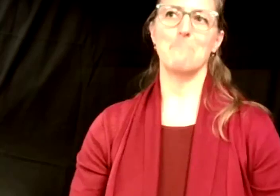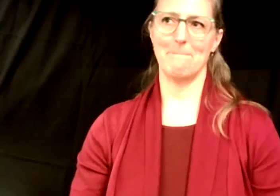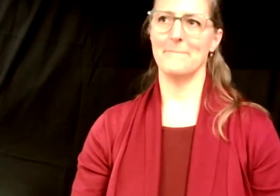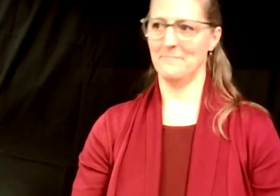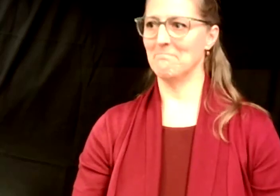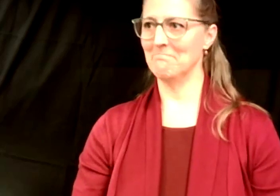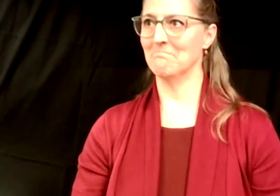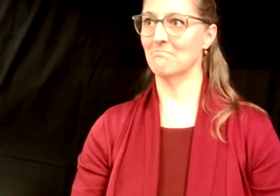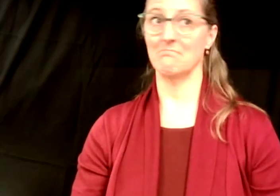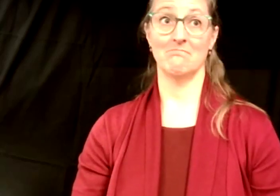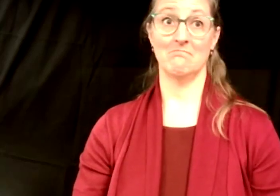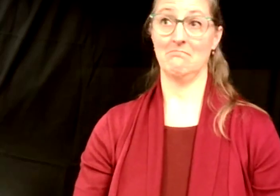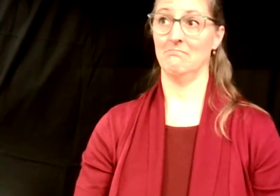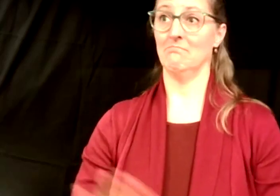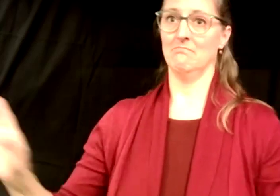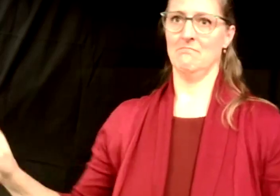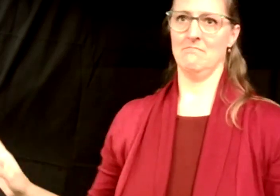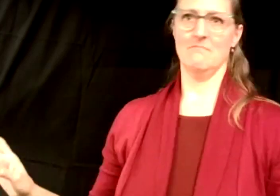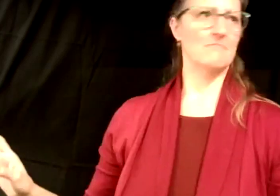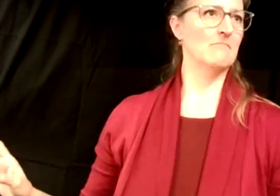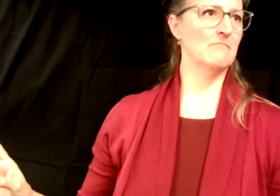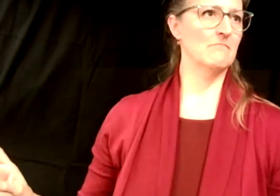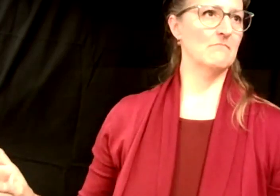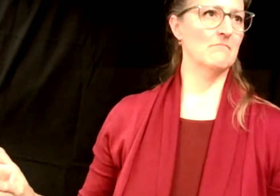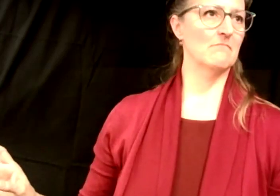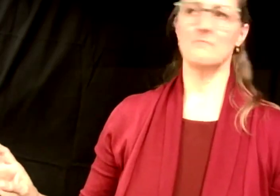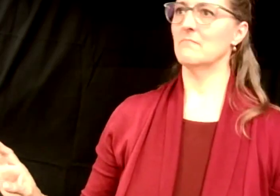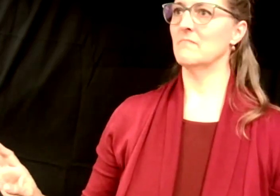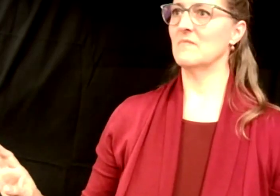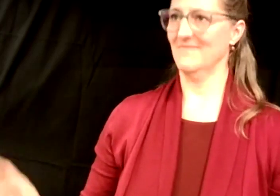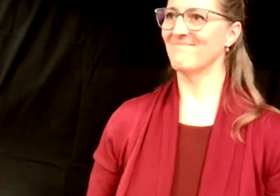Jack, thank you. Thank you very much for tech issues.